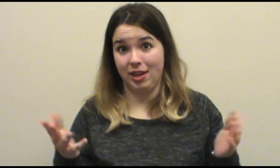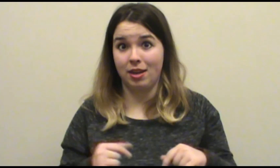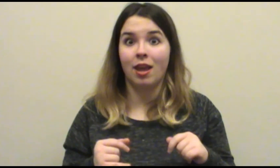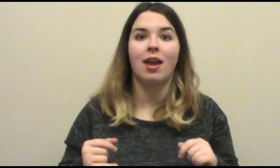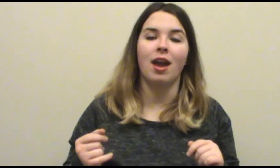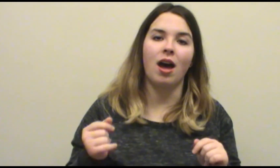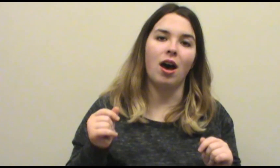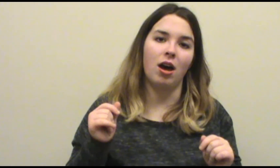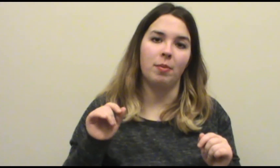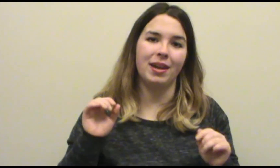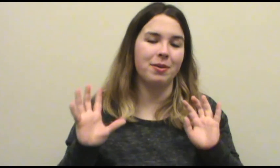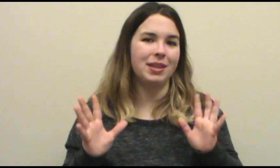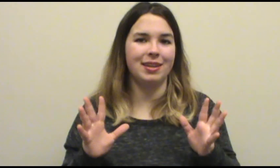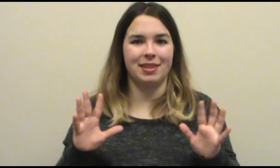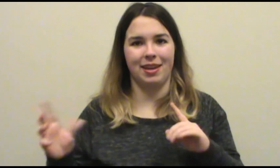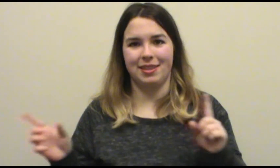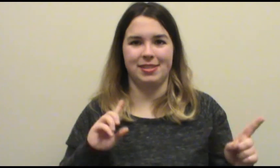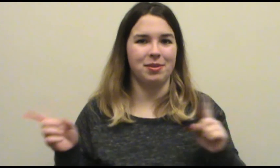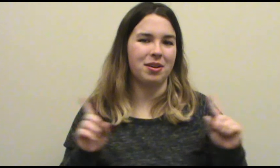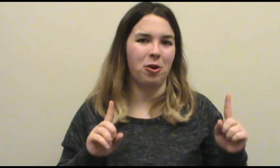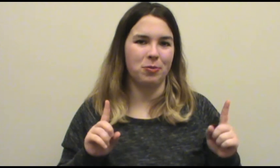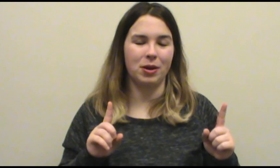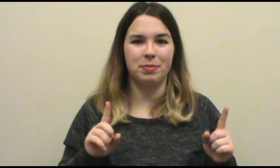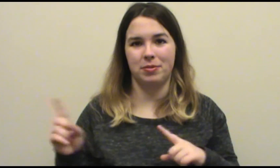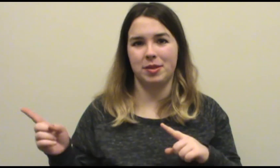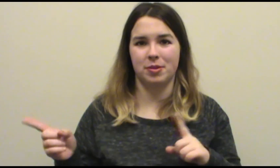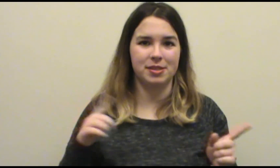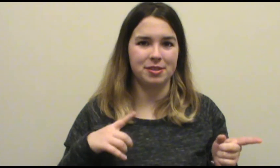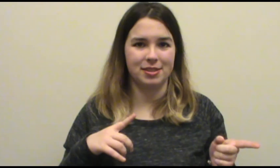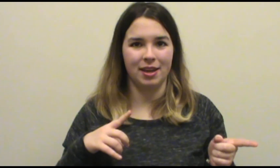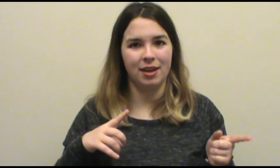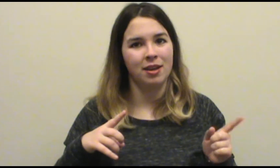did. And I really liked the secret code word between Trish and Jessica,